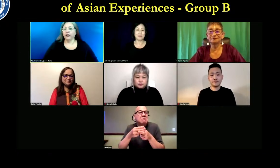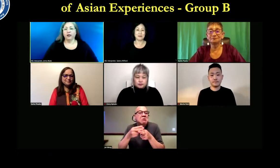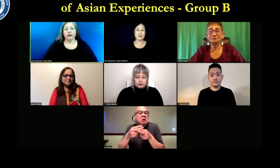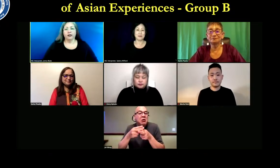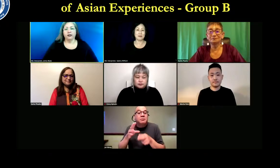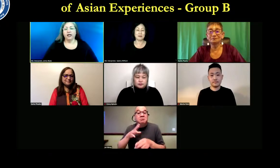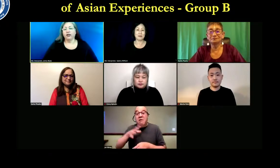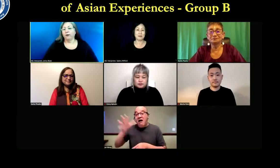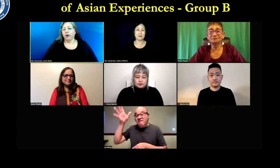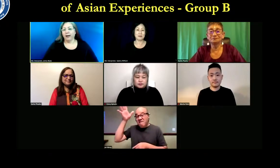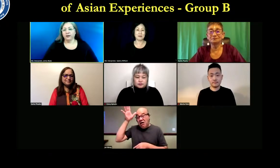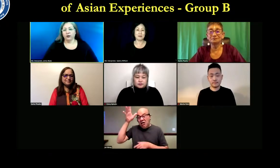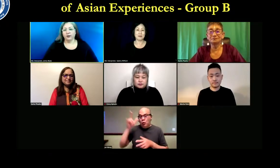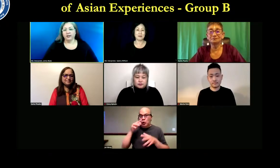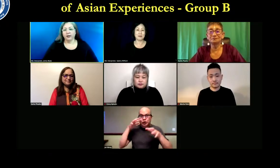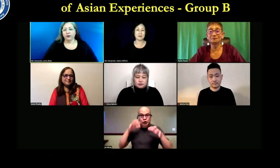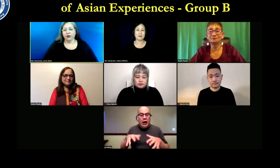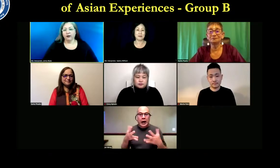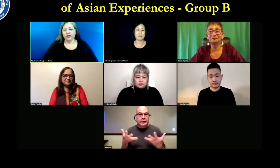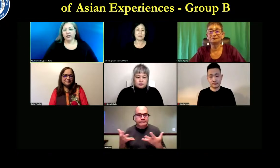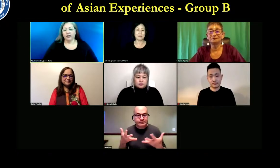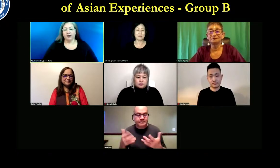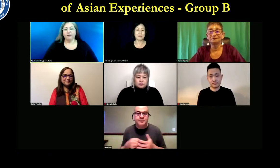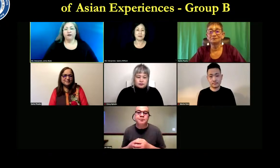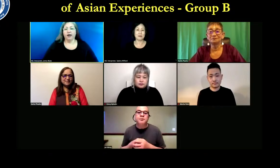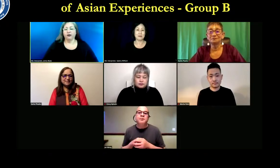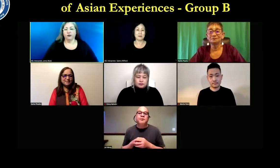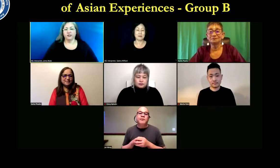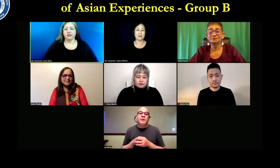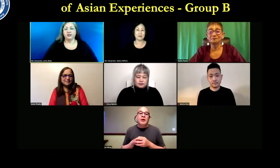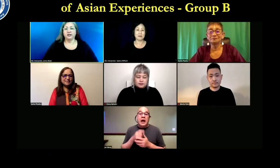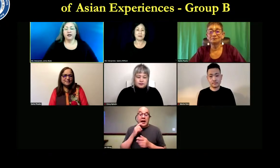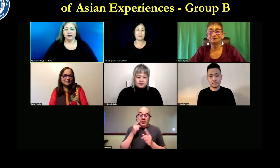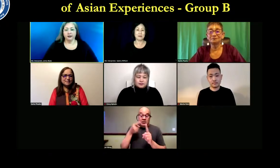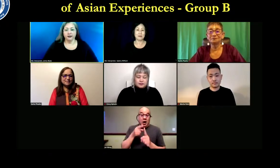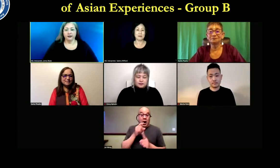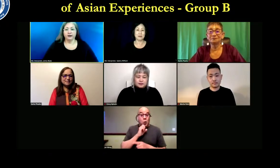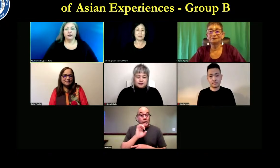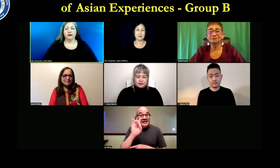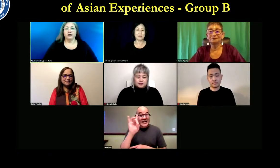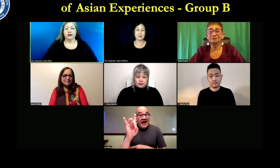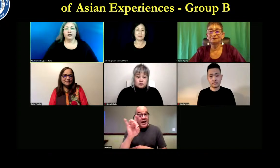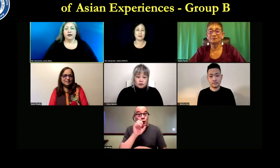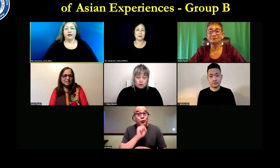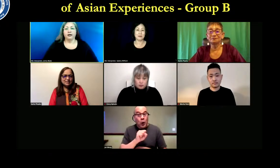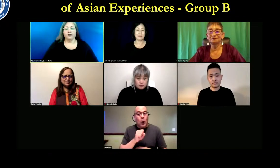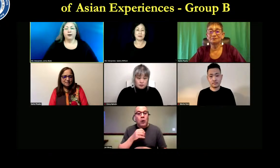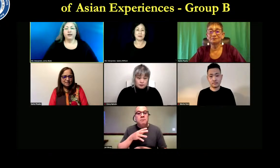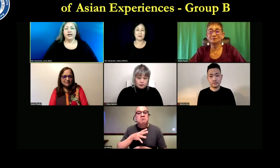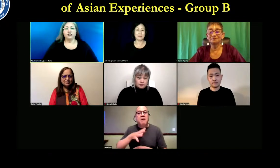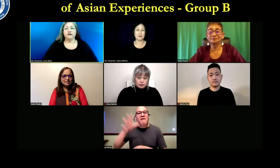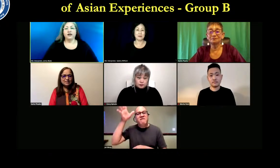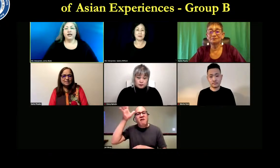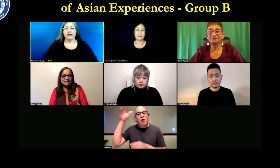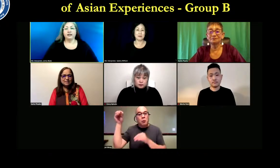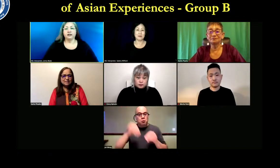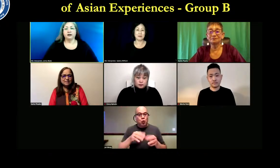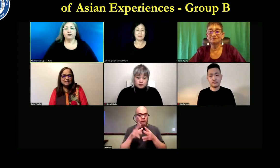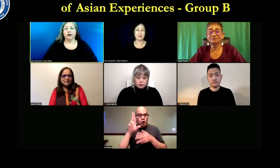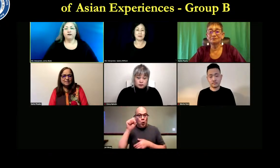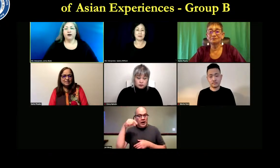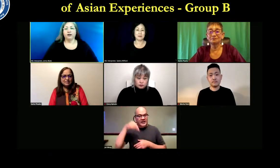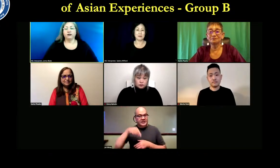hearing. They thought perhaps it would be temporary, and my father was stunned. By the age of